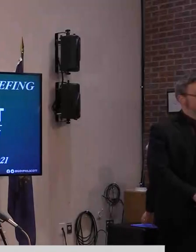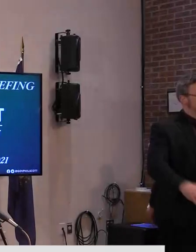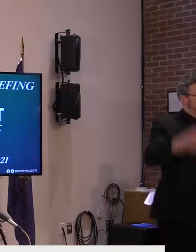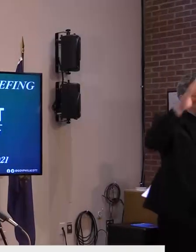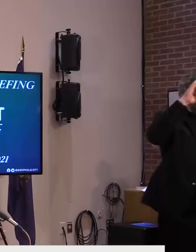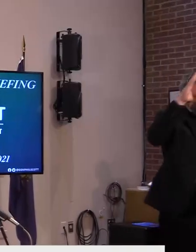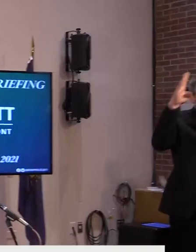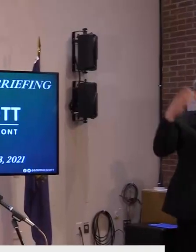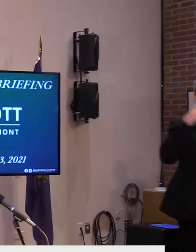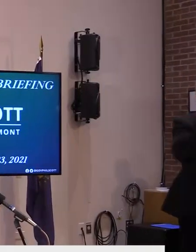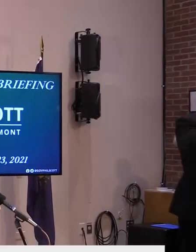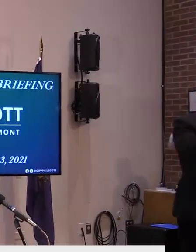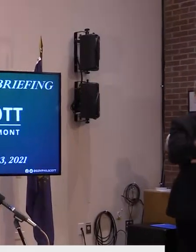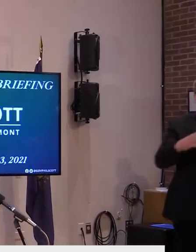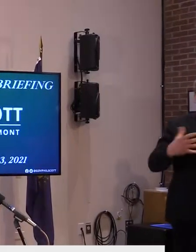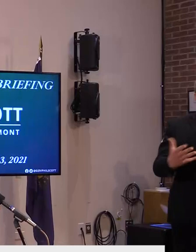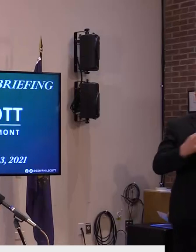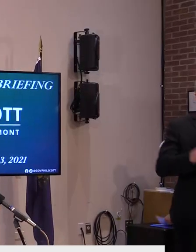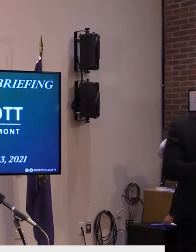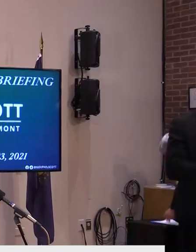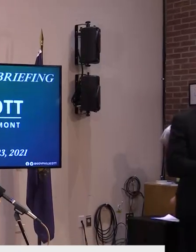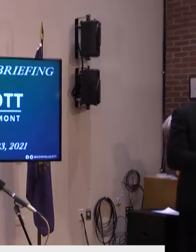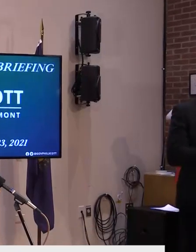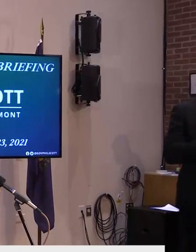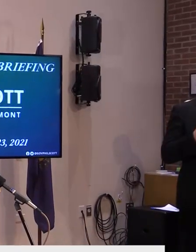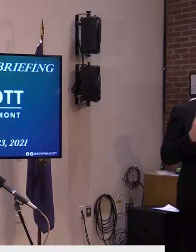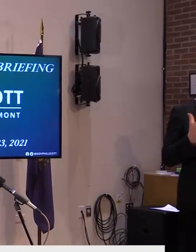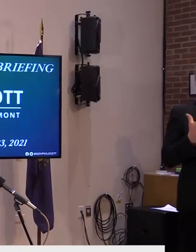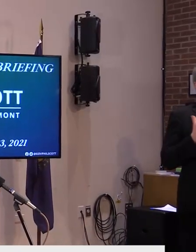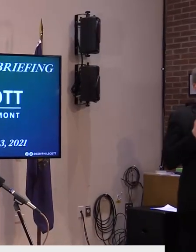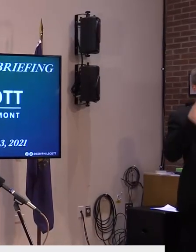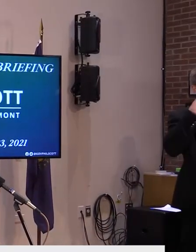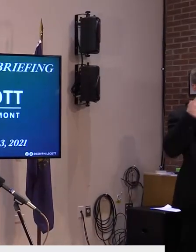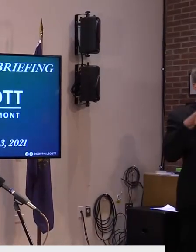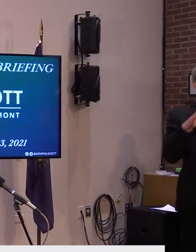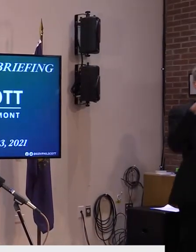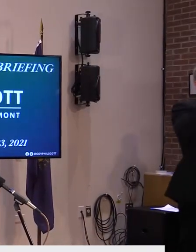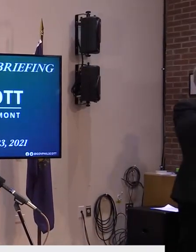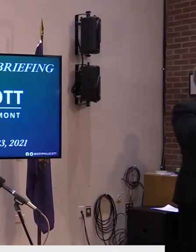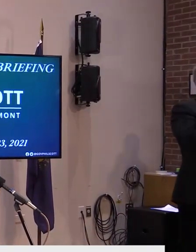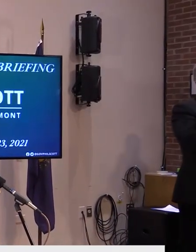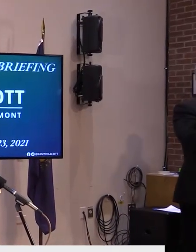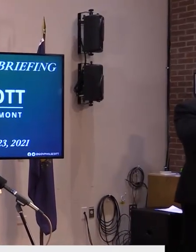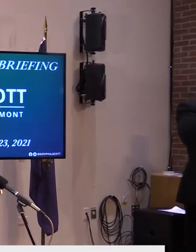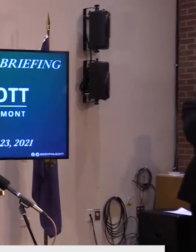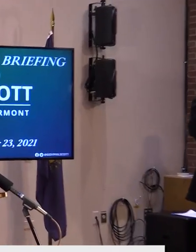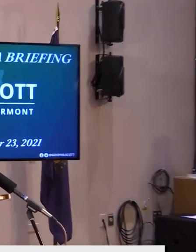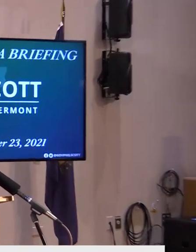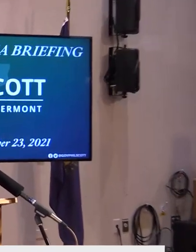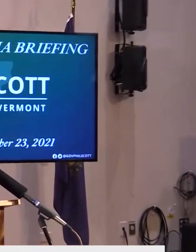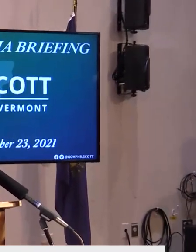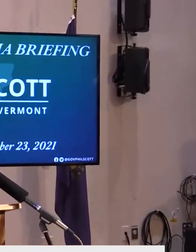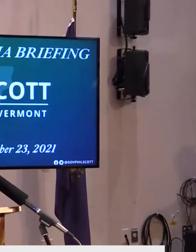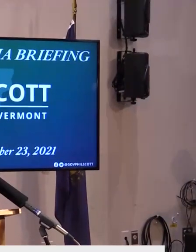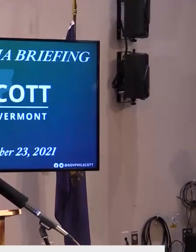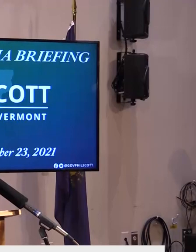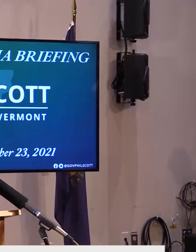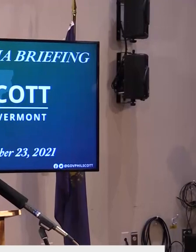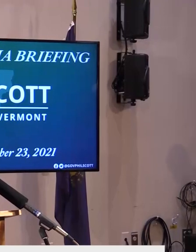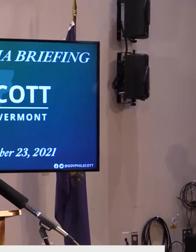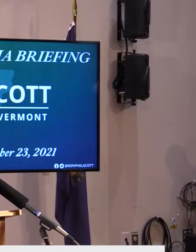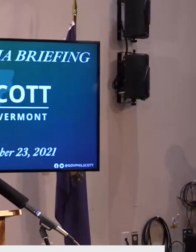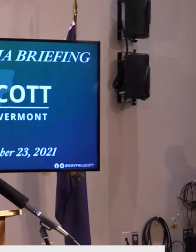Good afternoon, everyone. Just got off the phone with fellow governors in the White House, and here's what we heard.